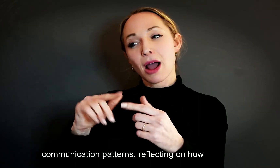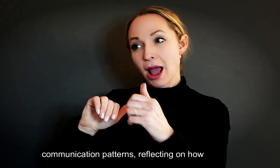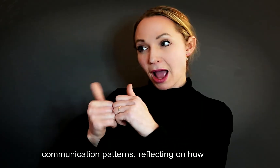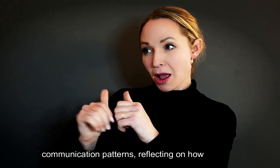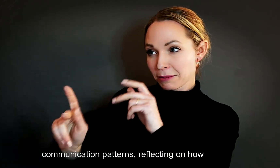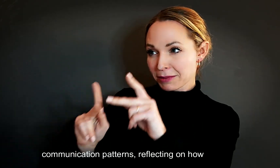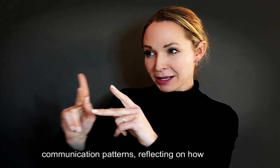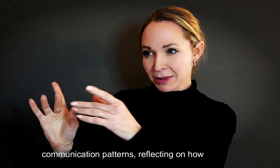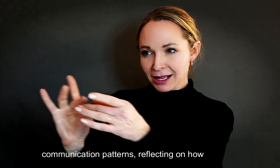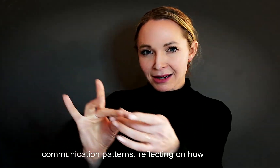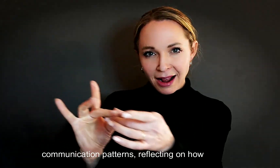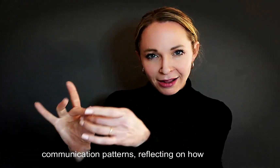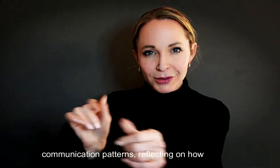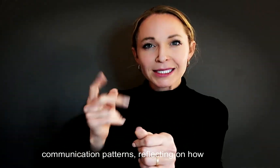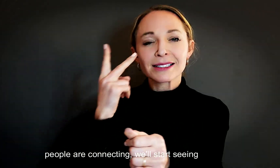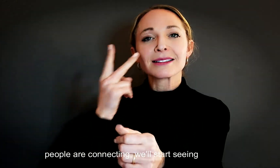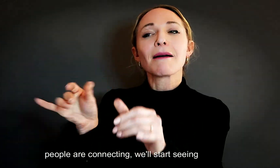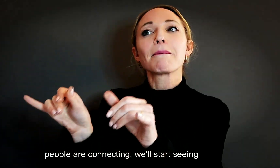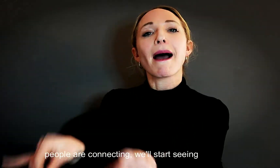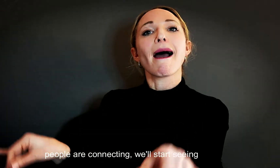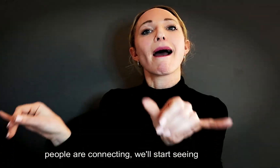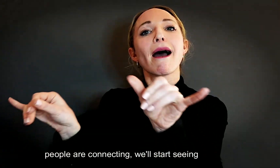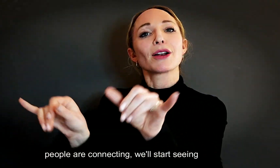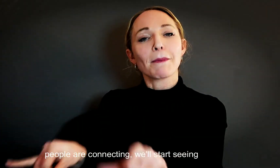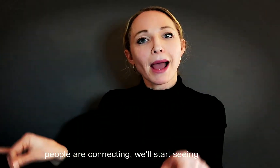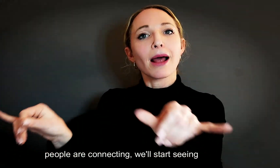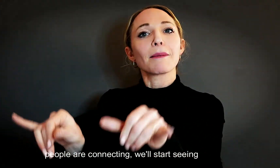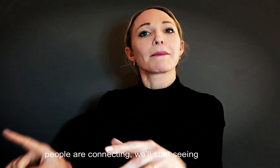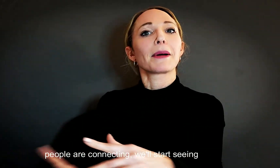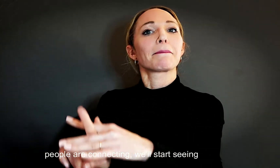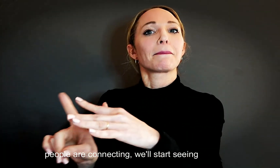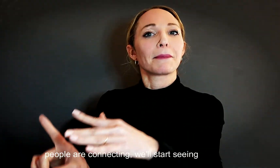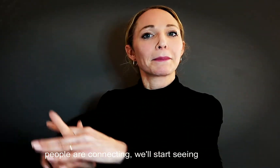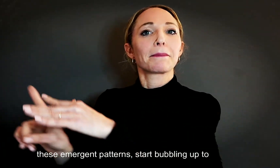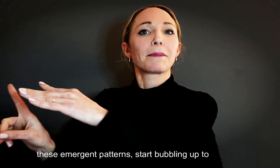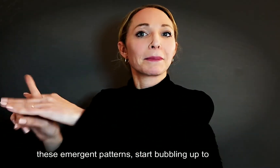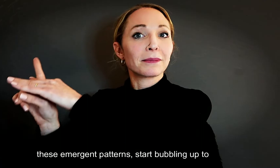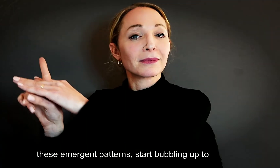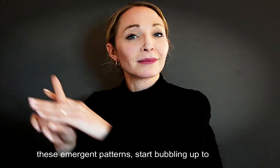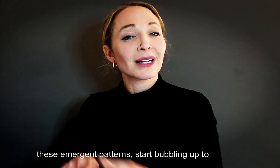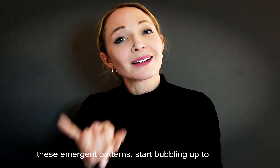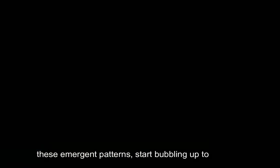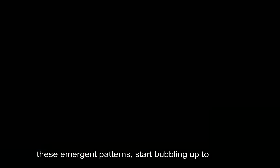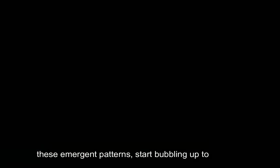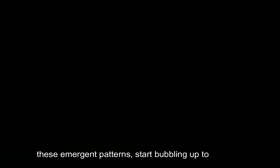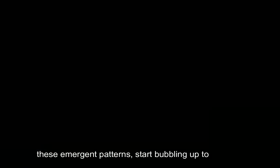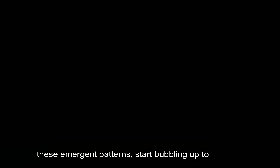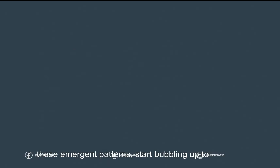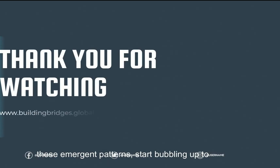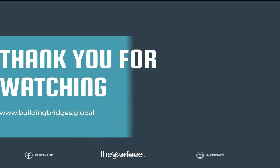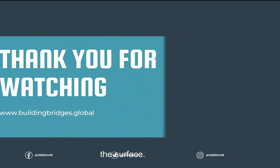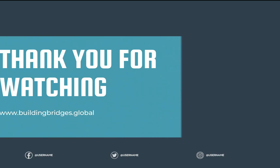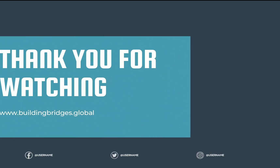reflecting on how people are connecting, we'll start seeing these emergent patterns start bubbling up to the surface.